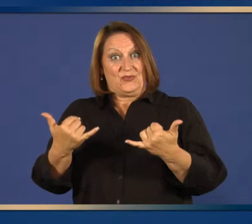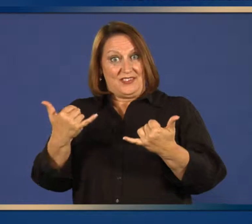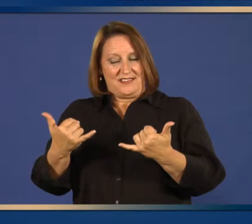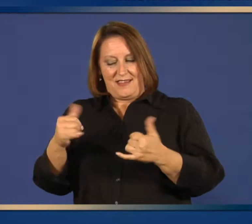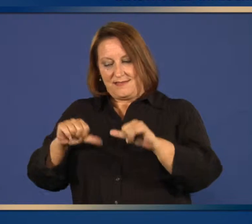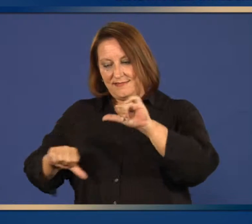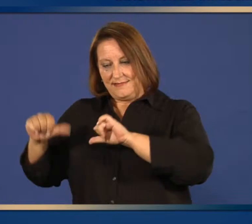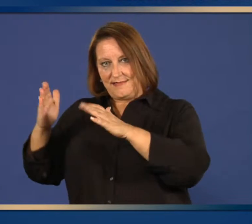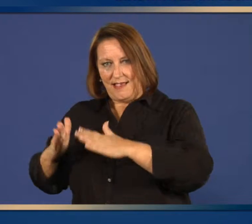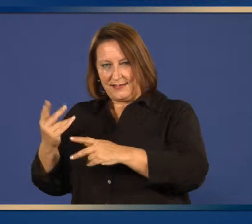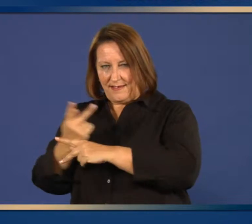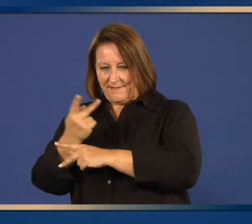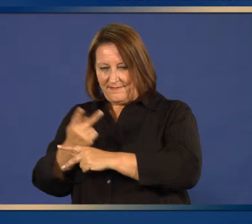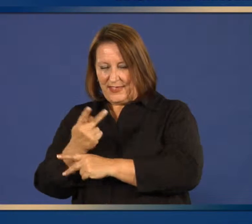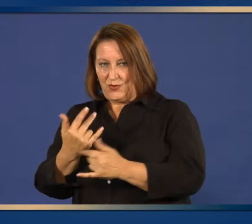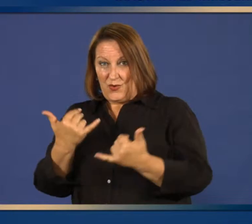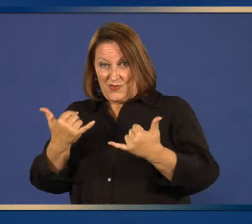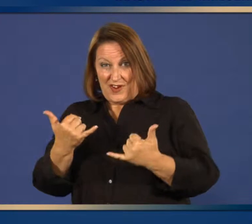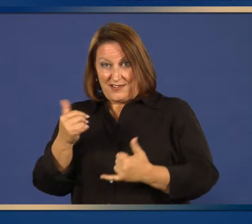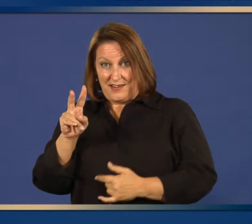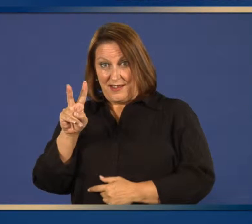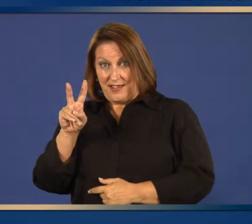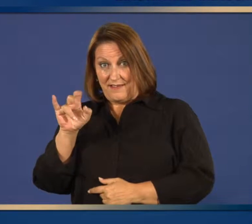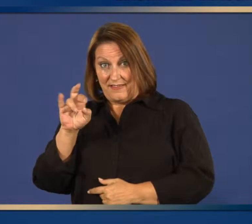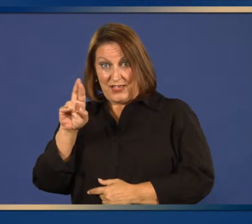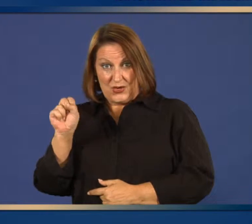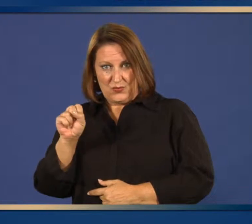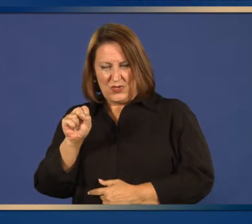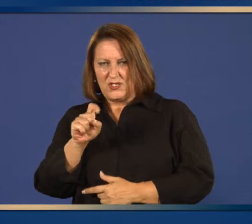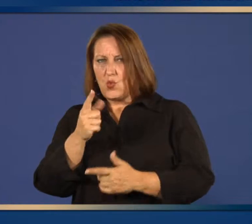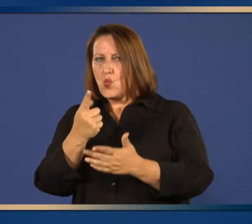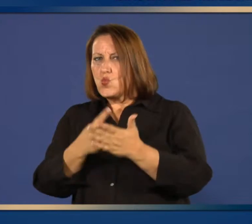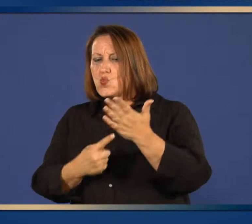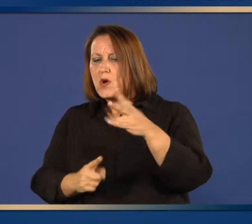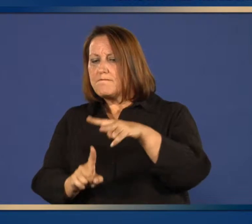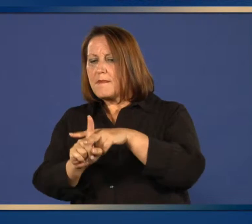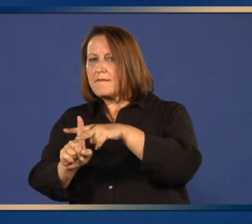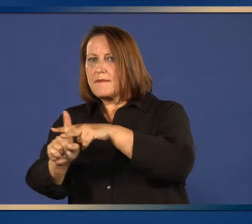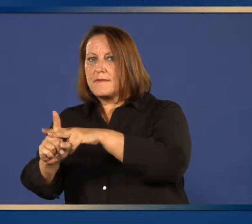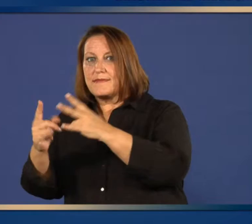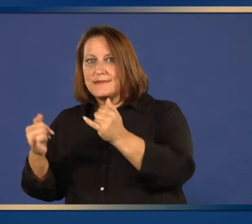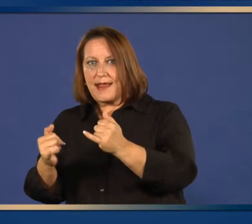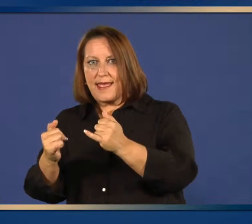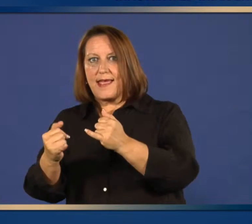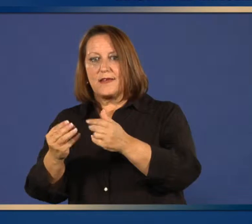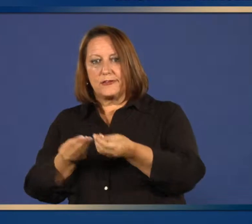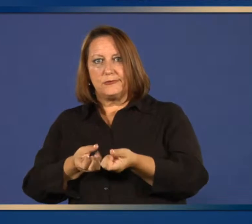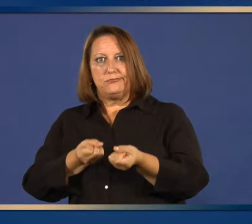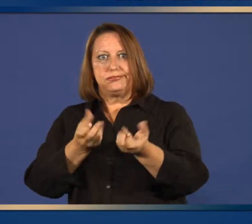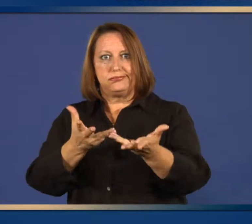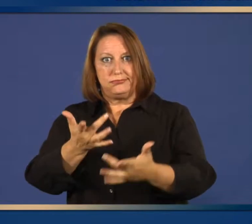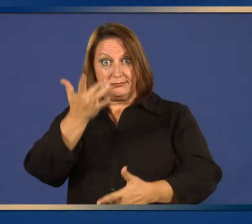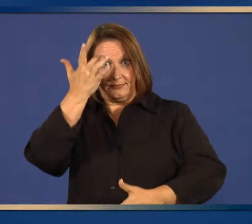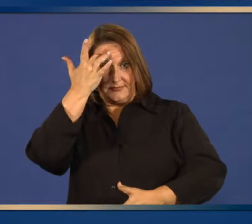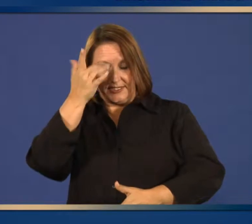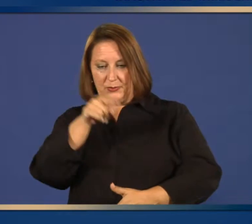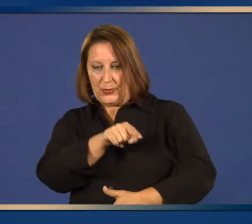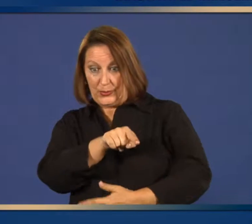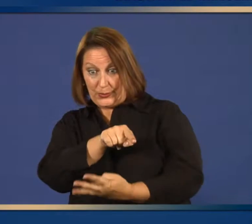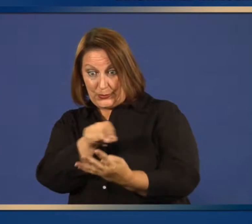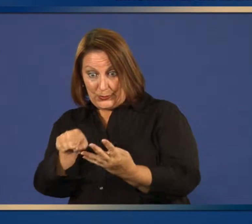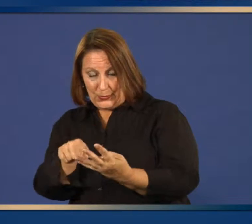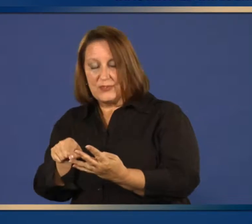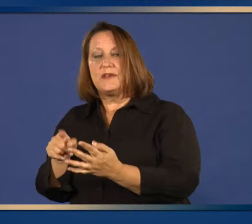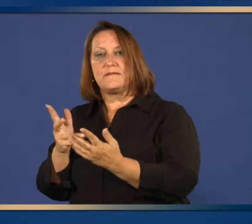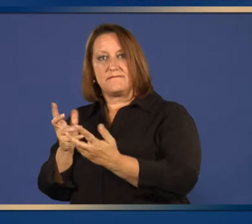Each year, scientists try to match the viruses in the vaccine to those most likely to cause flu that